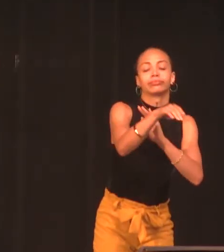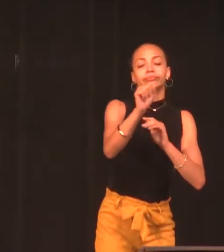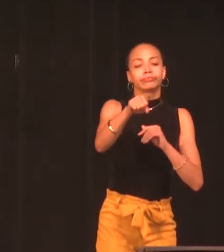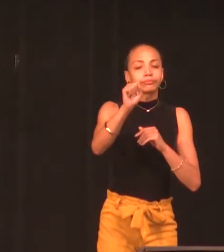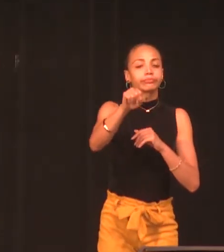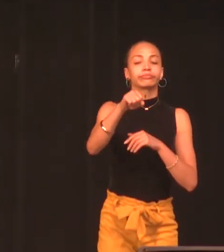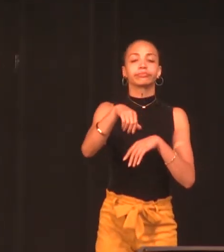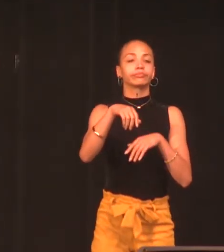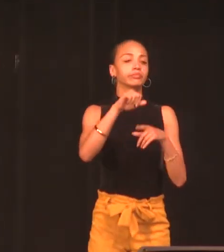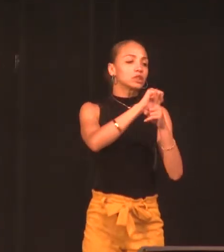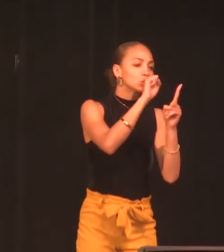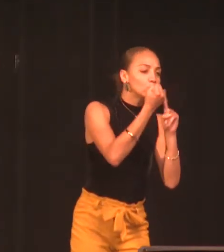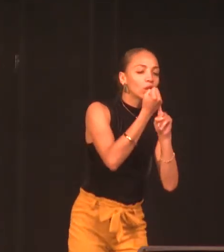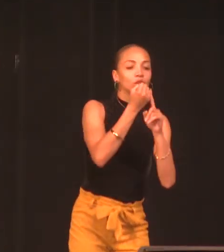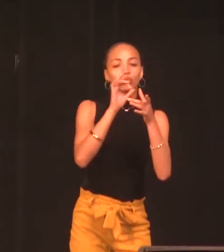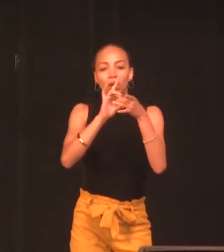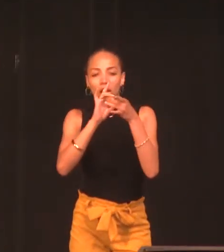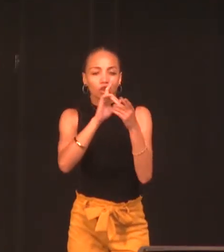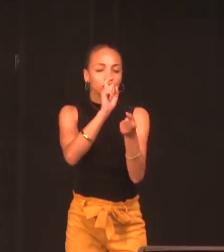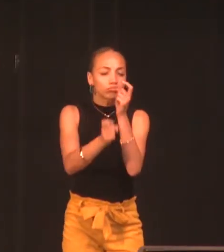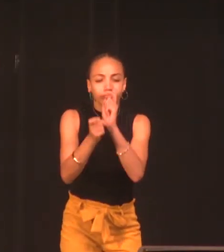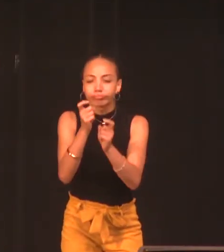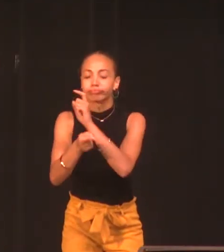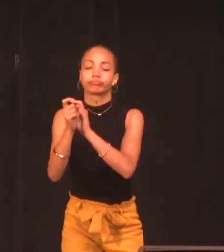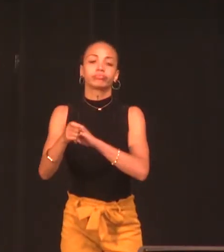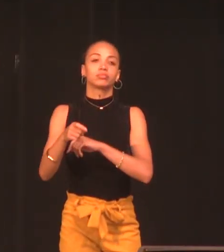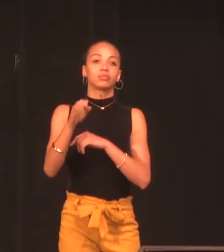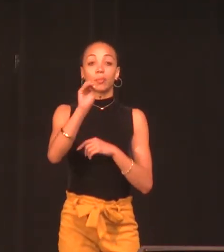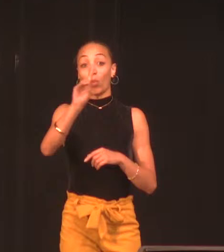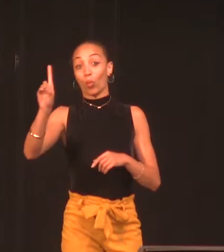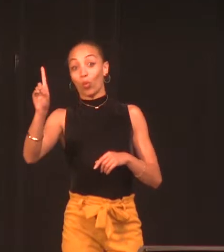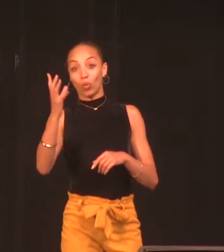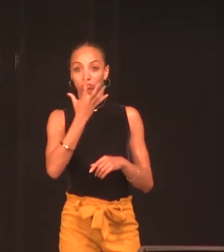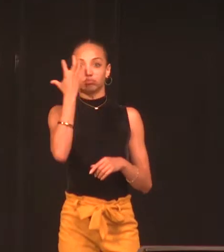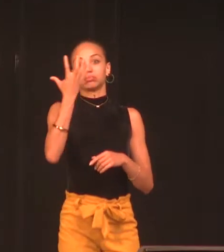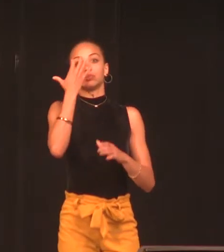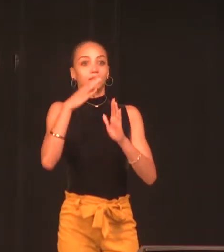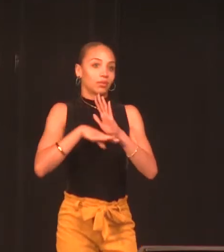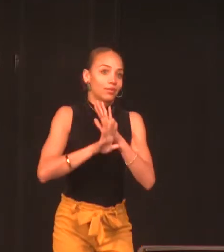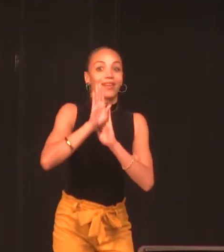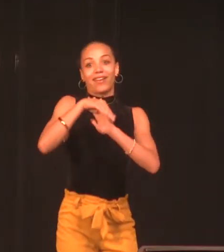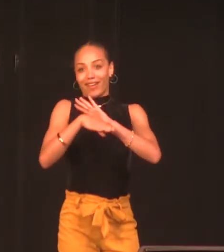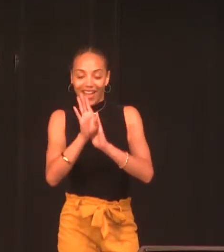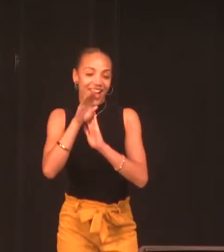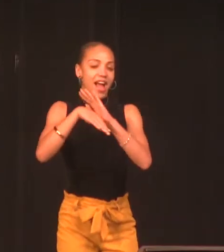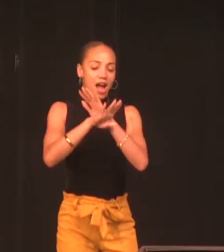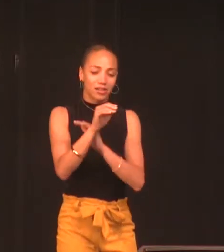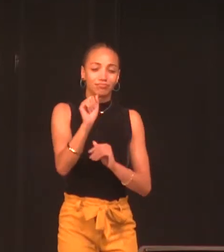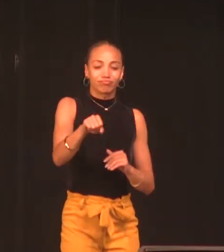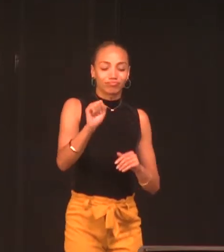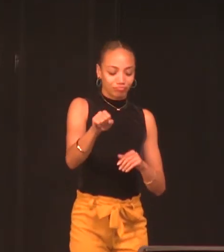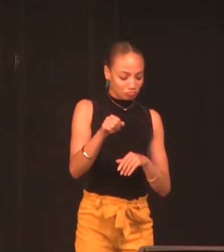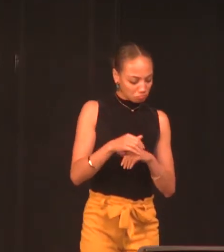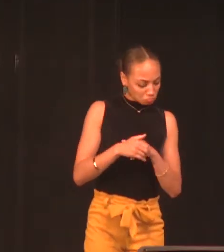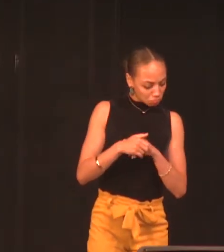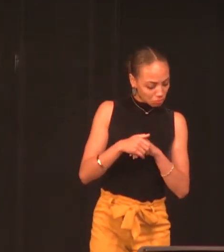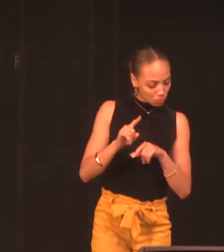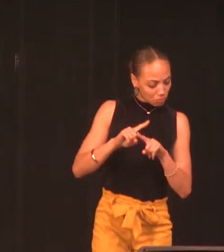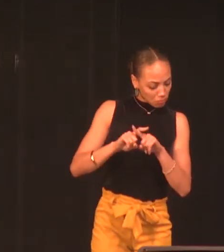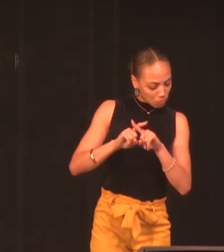You're going to have bumps along your road. There are going to be situations that you're going to have to adapt to. Your mood is going to fluctuate. There will be